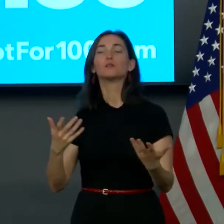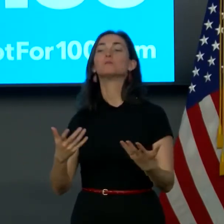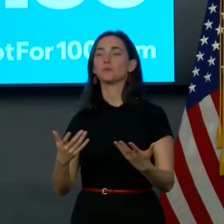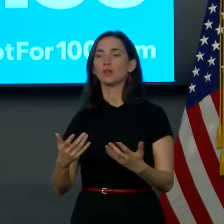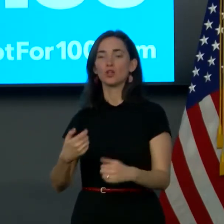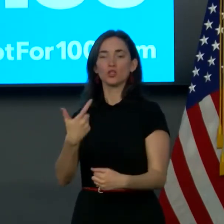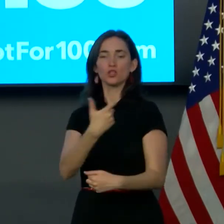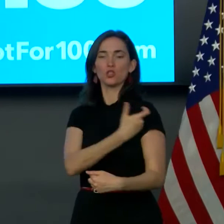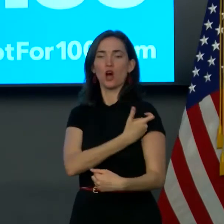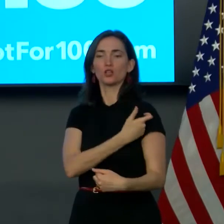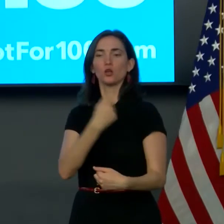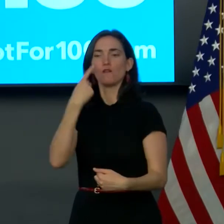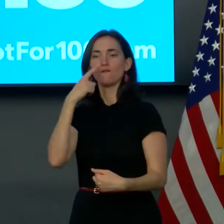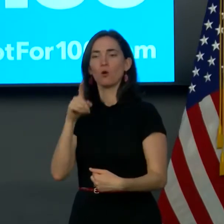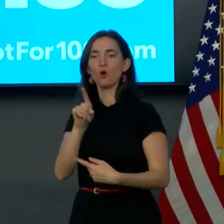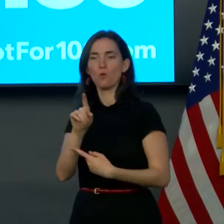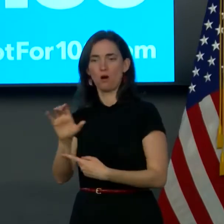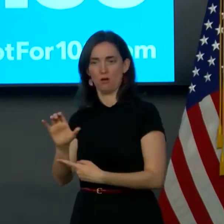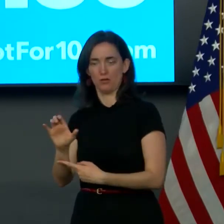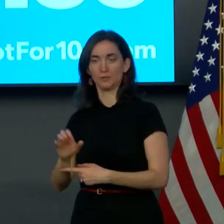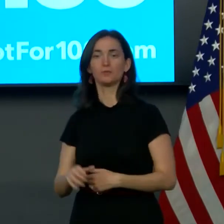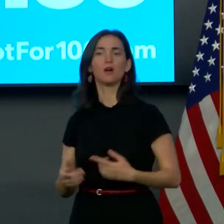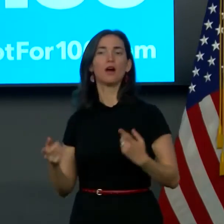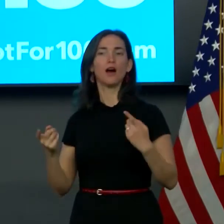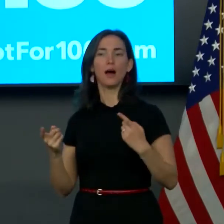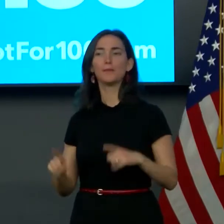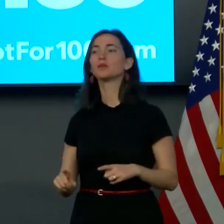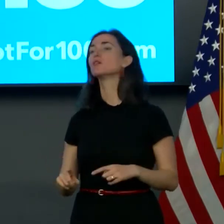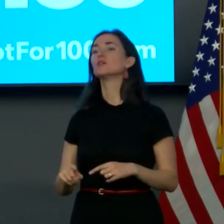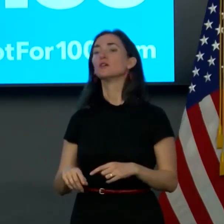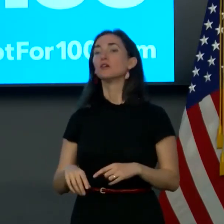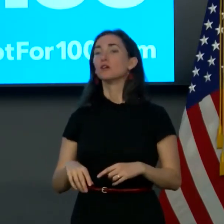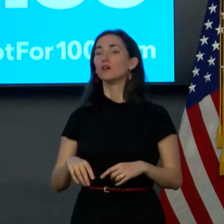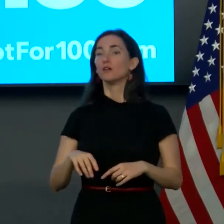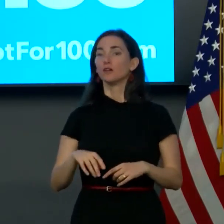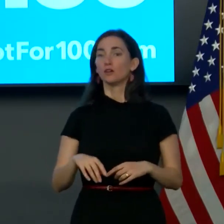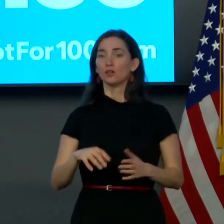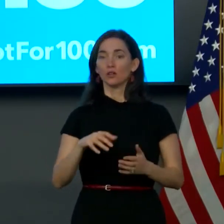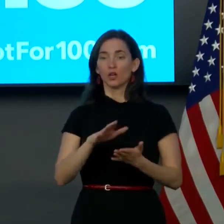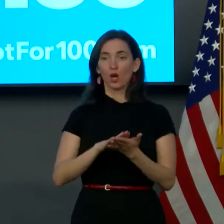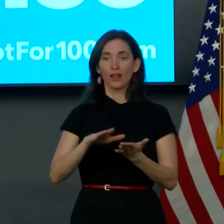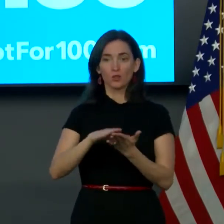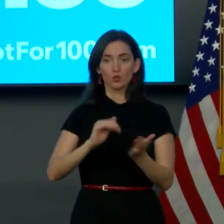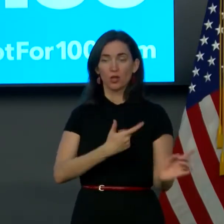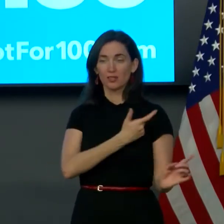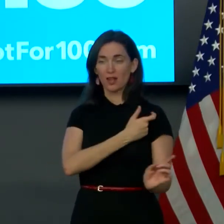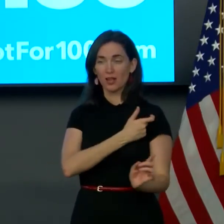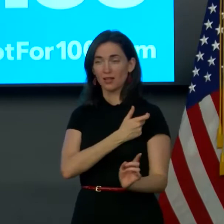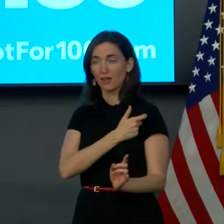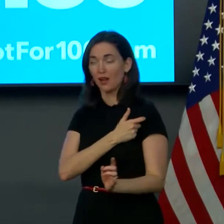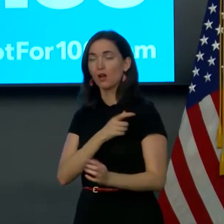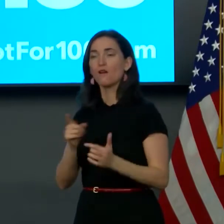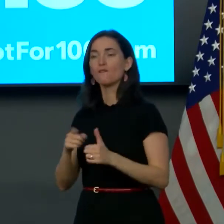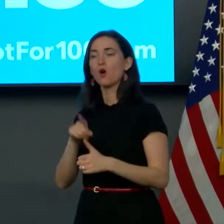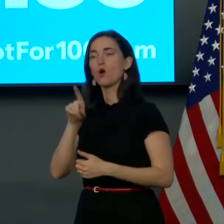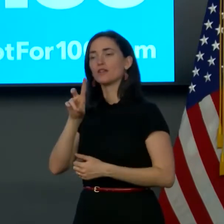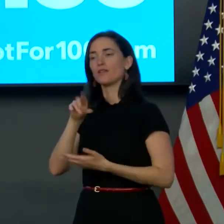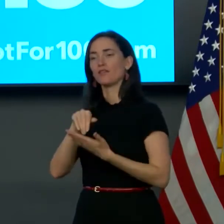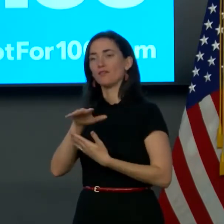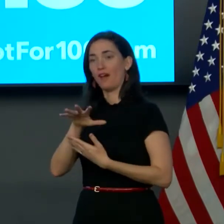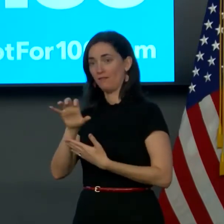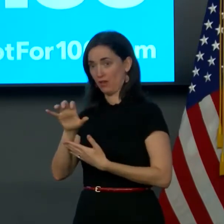$100 Visa card, a gift card to 75,000 college students when they get vaccinated